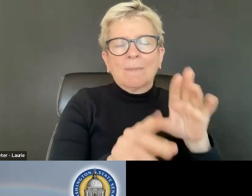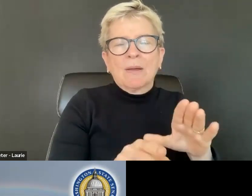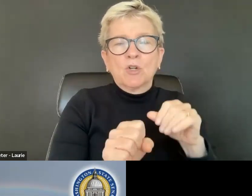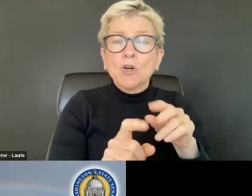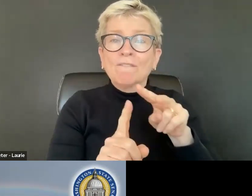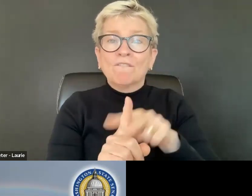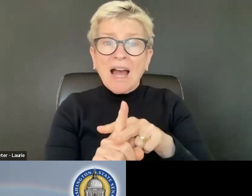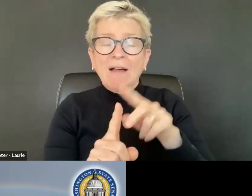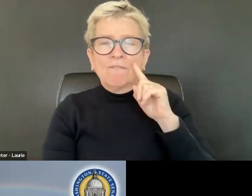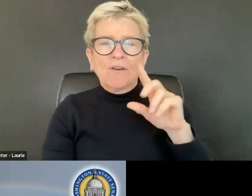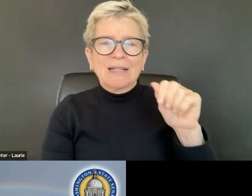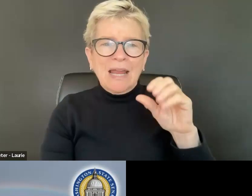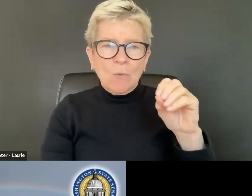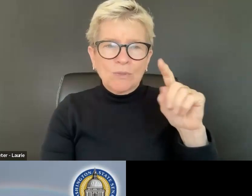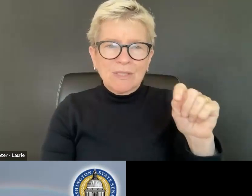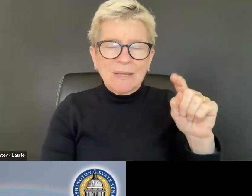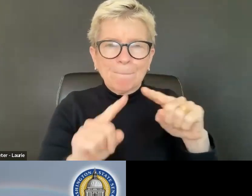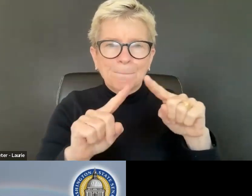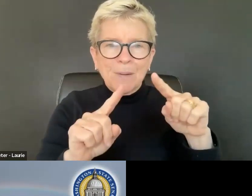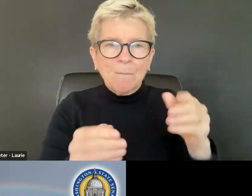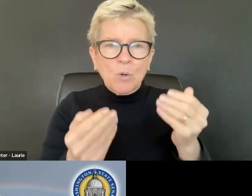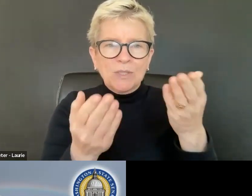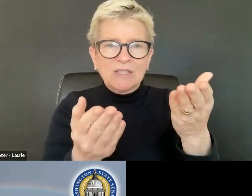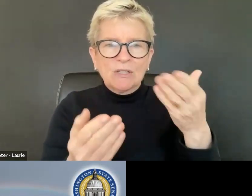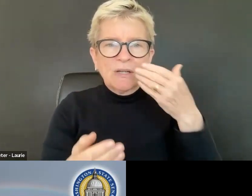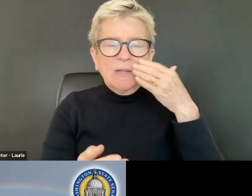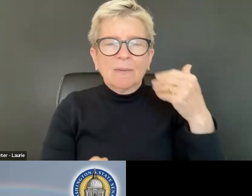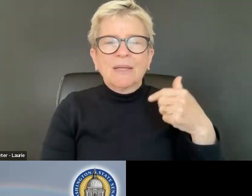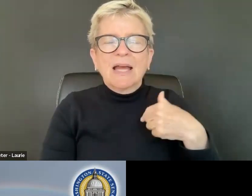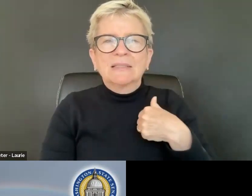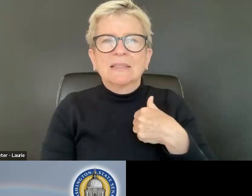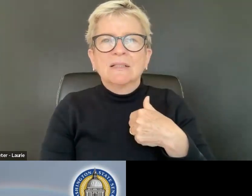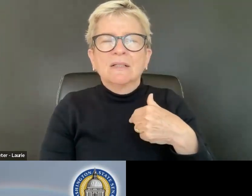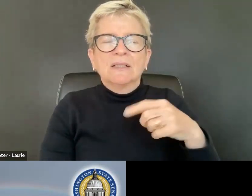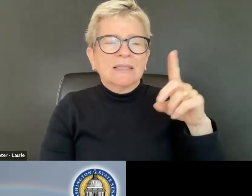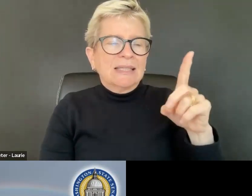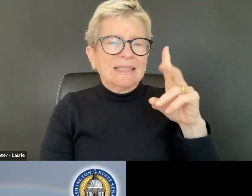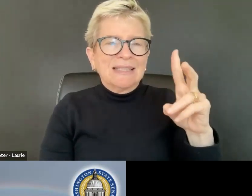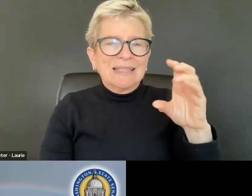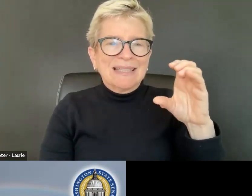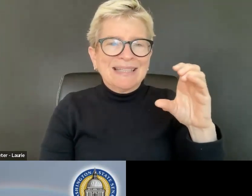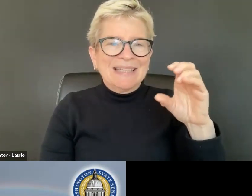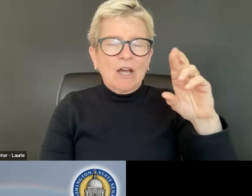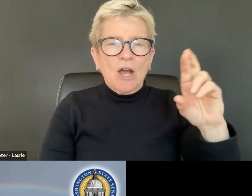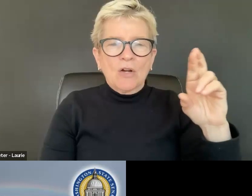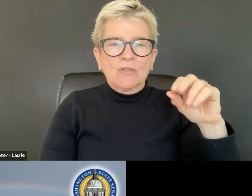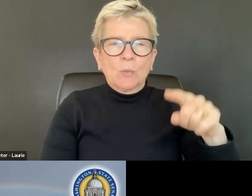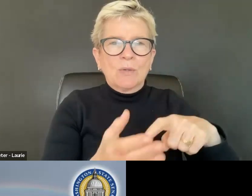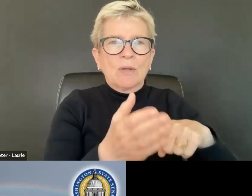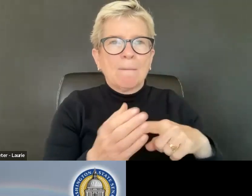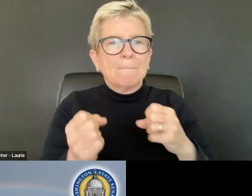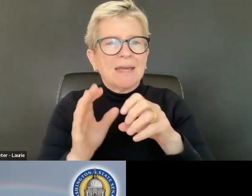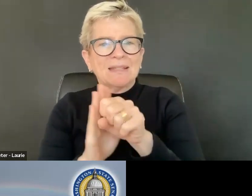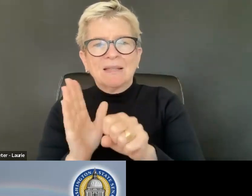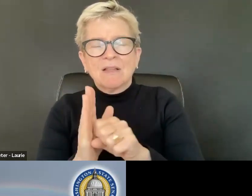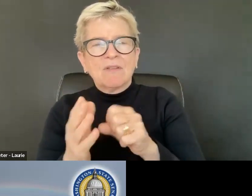critical specifically for our state is that we're actually an outlier in which we require DCRs to do the petition. A lot of the states have a wide variety